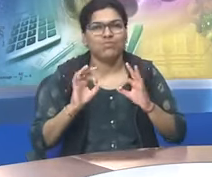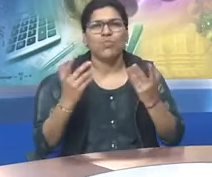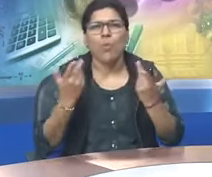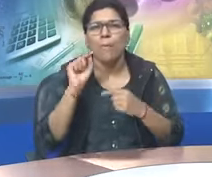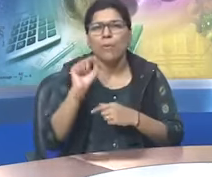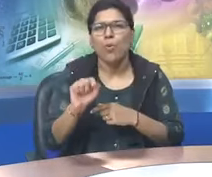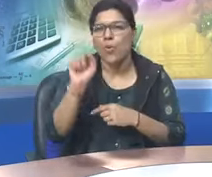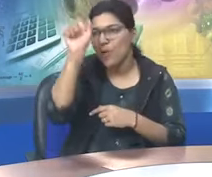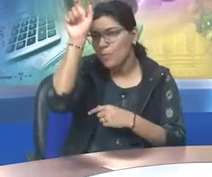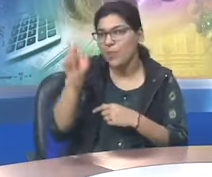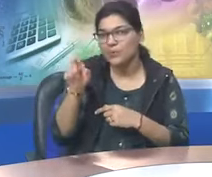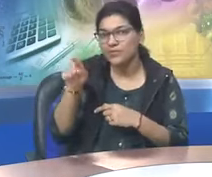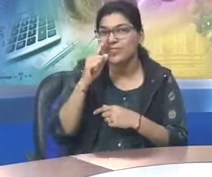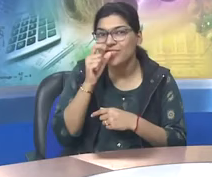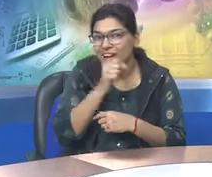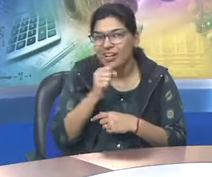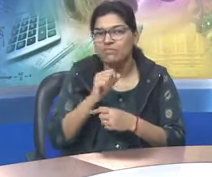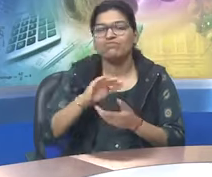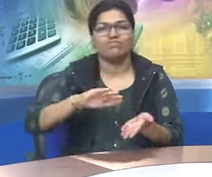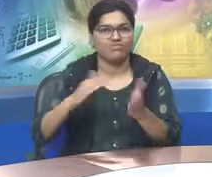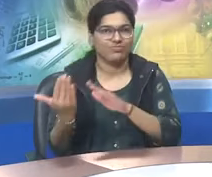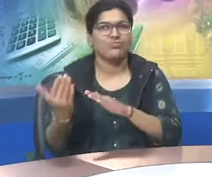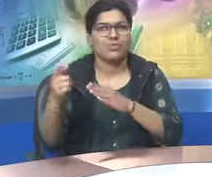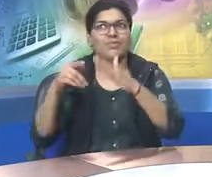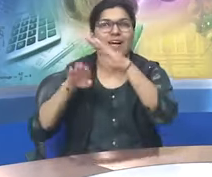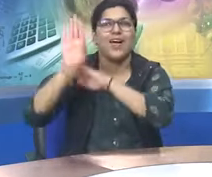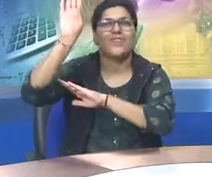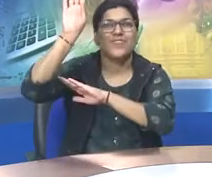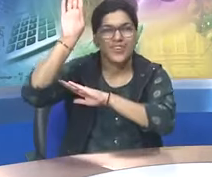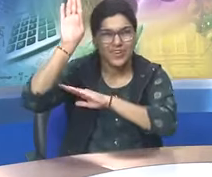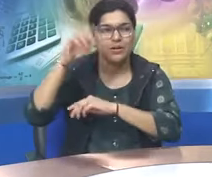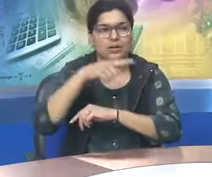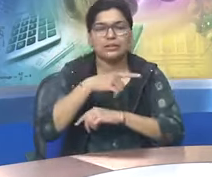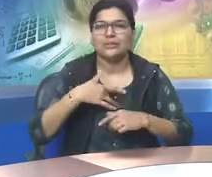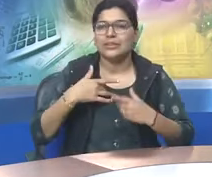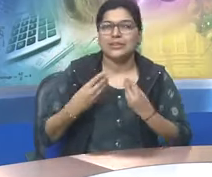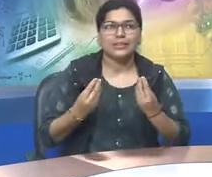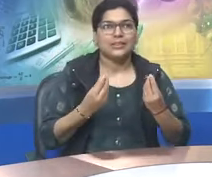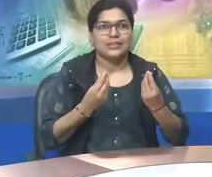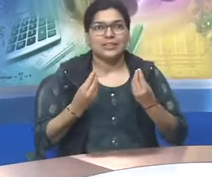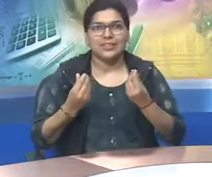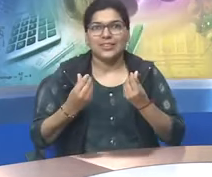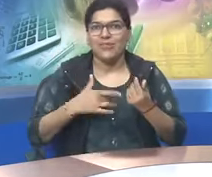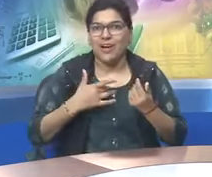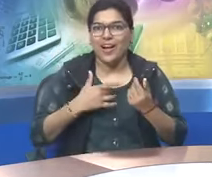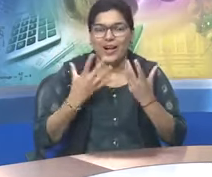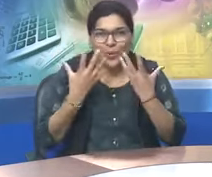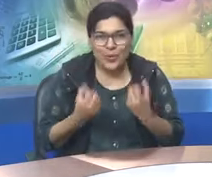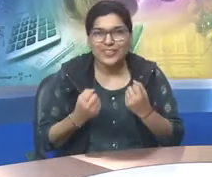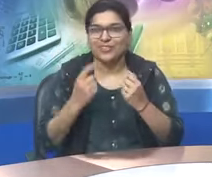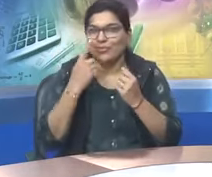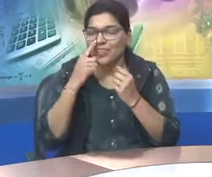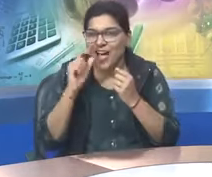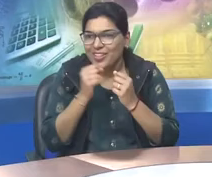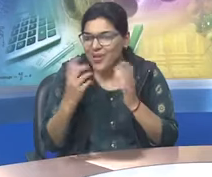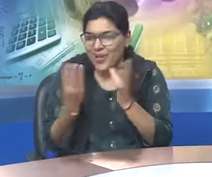didn't last for long, because everything has a time limit, and her grandmother has